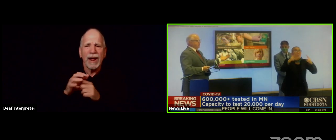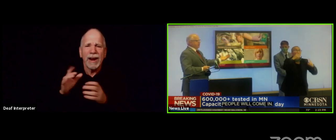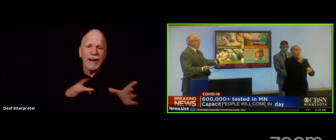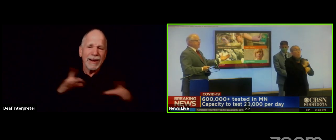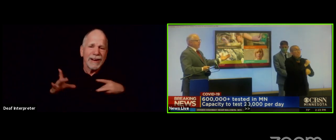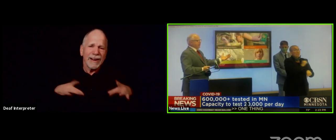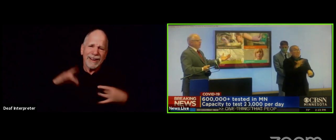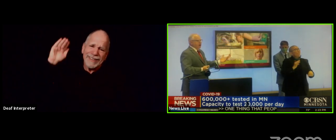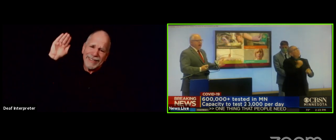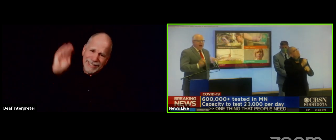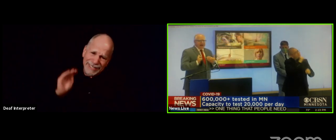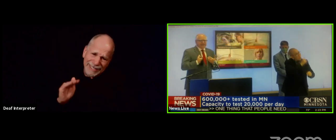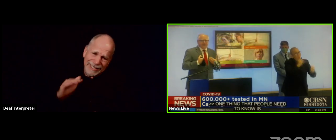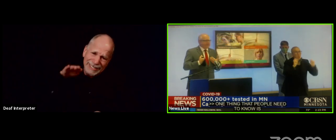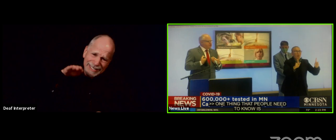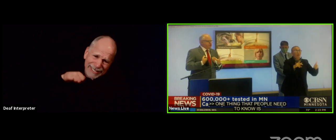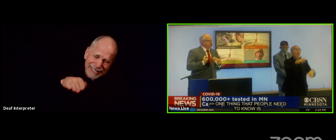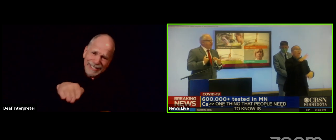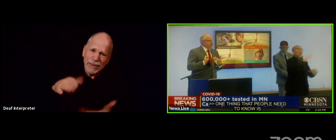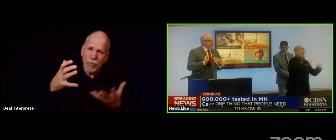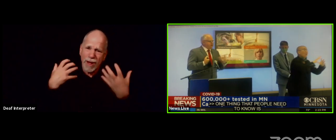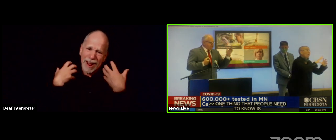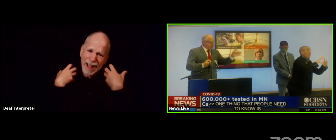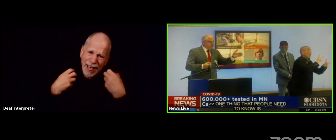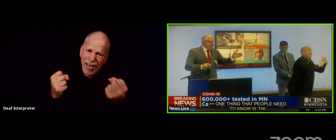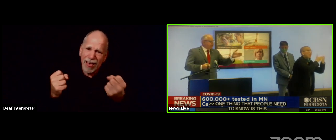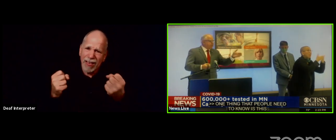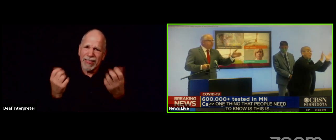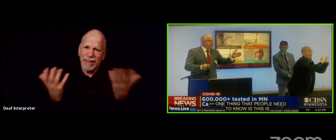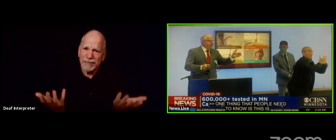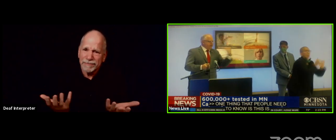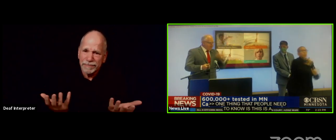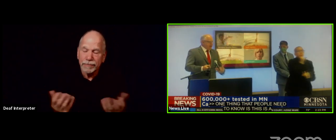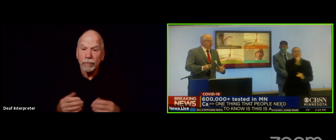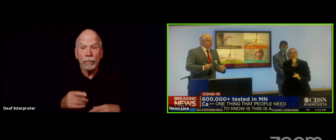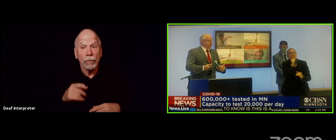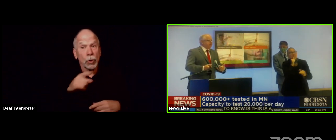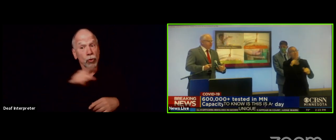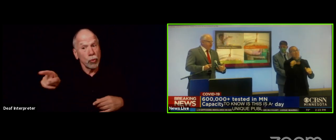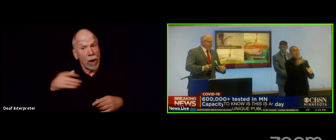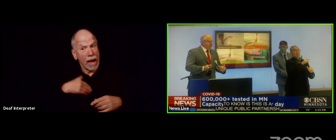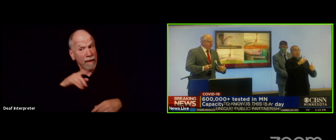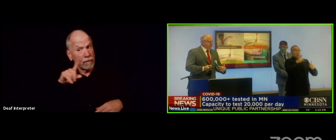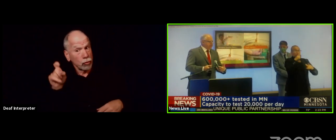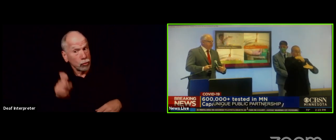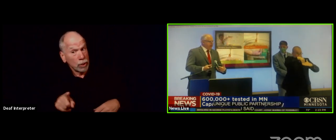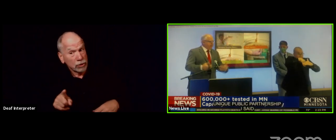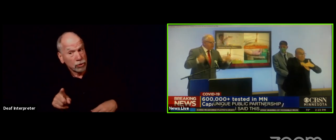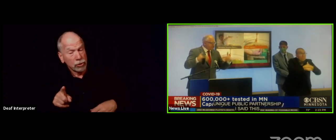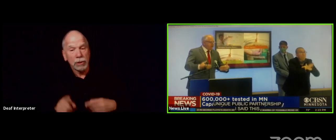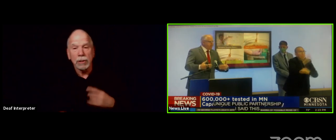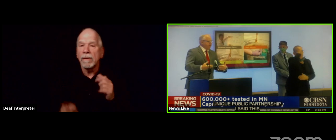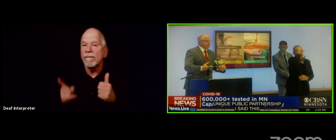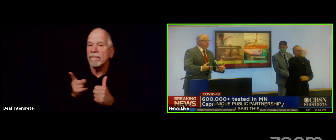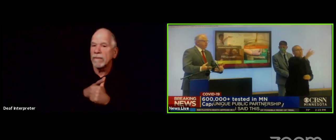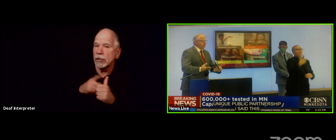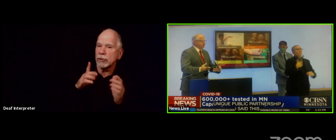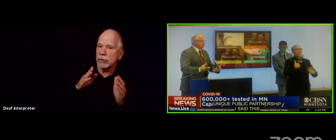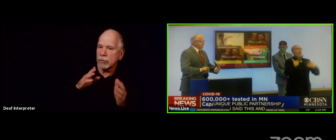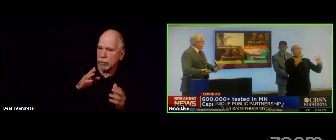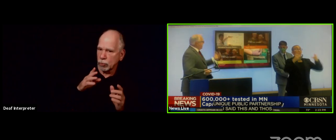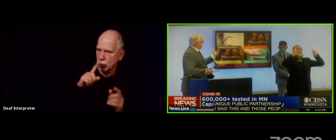we created together. I said this and still take responsibility, and those people who can't get them, I'm responsible to figure out how to get them to do that, the state being the